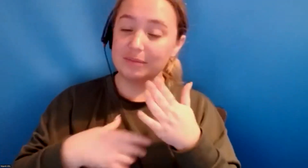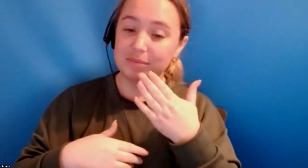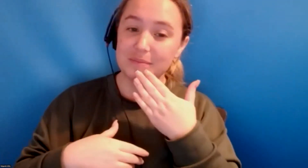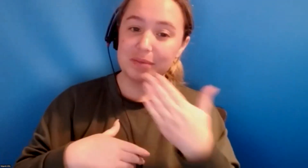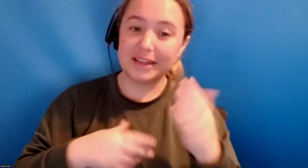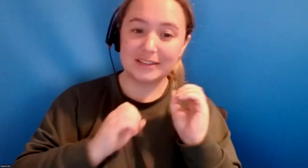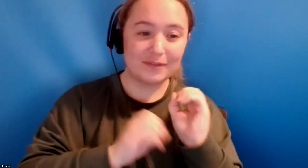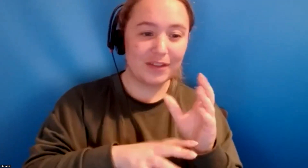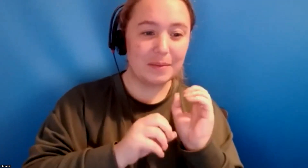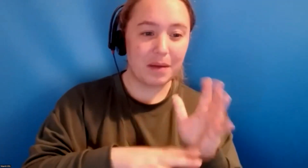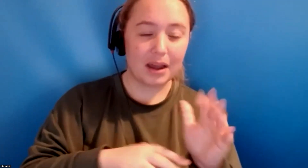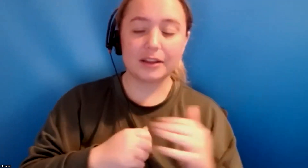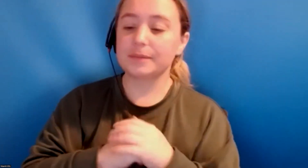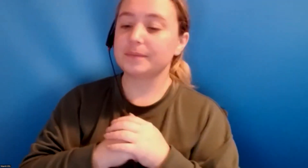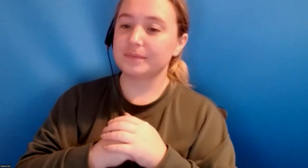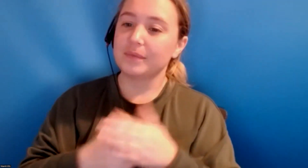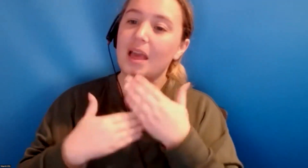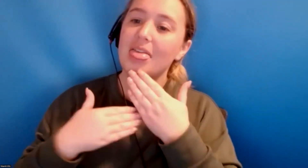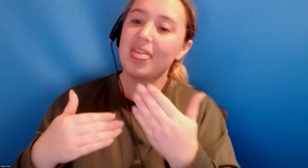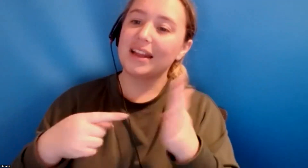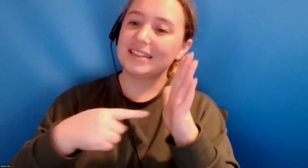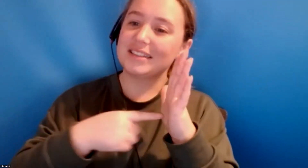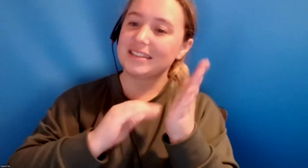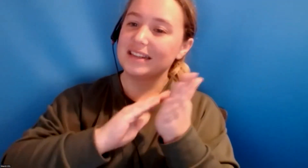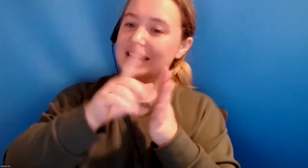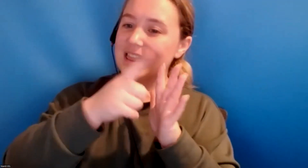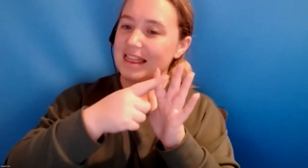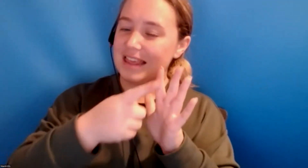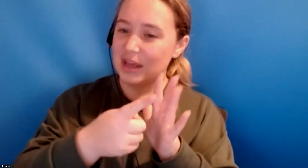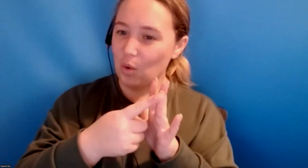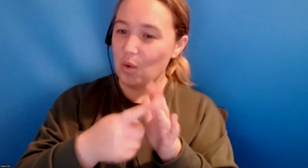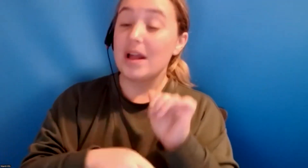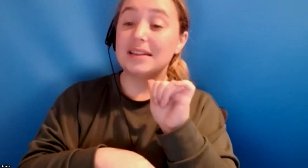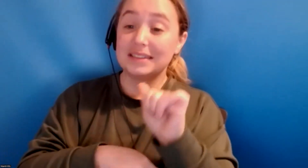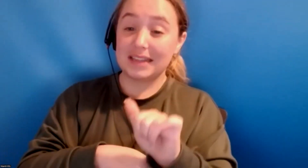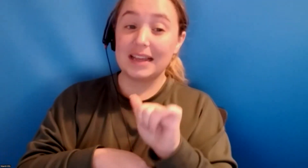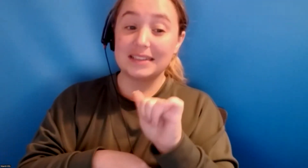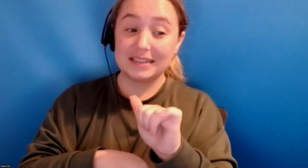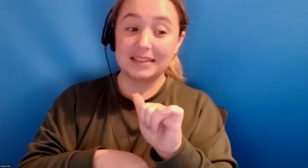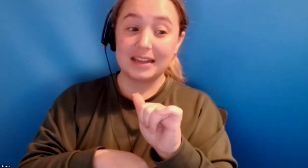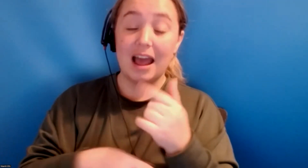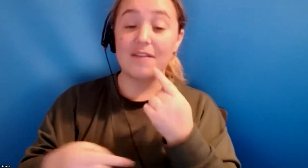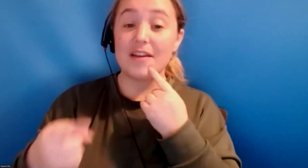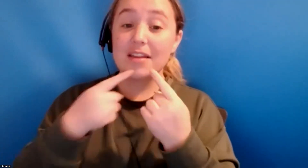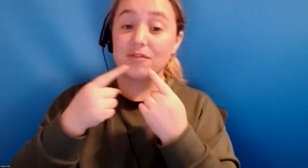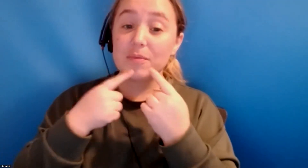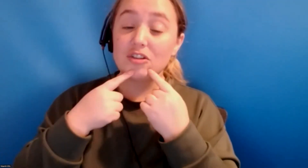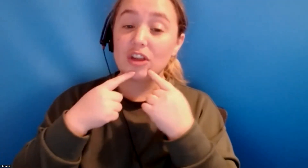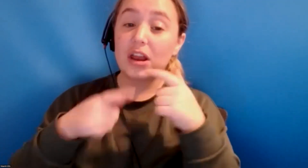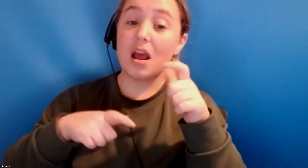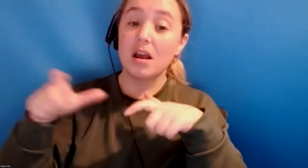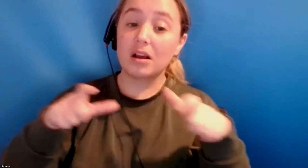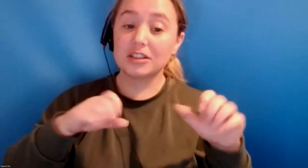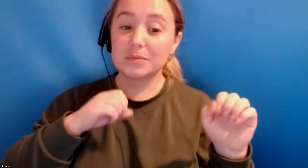thoughts on that. Thanks, Theo. So we were also the information and customer service